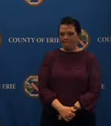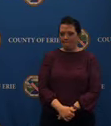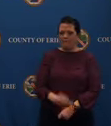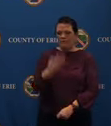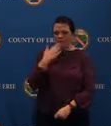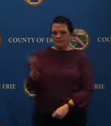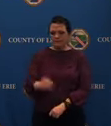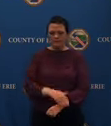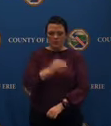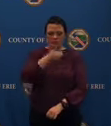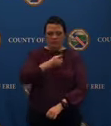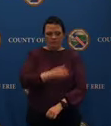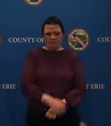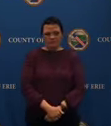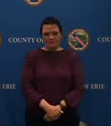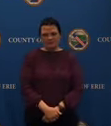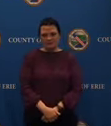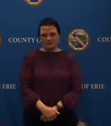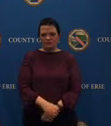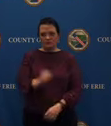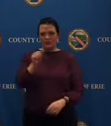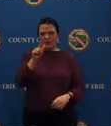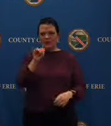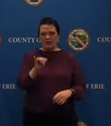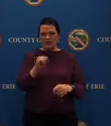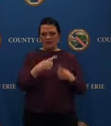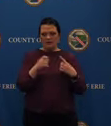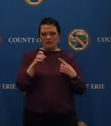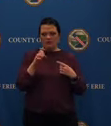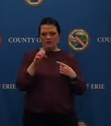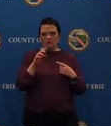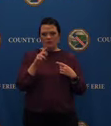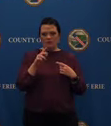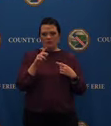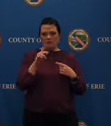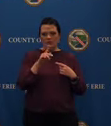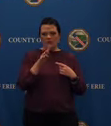Thank you. You're welcome. Allie Toohey from KB.